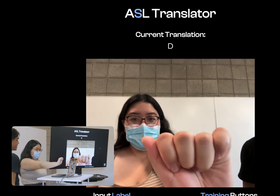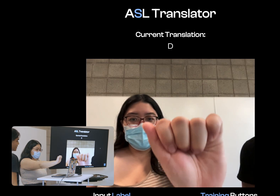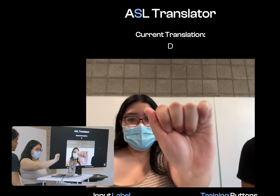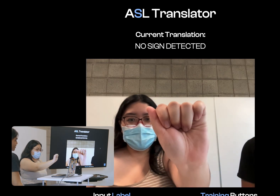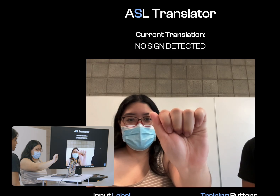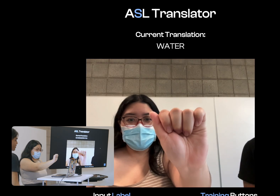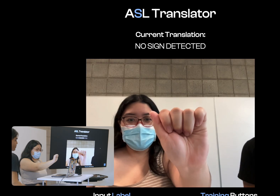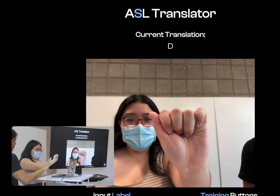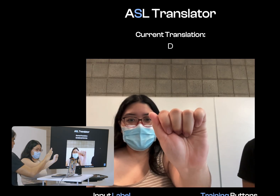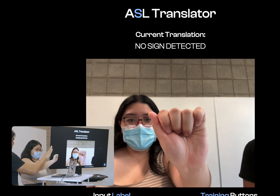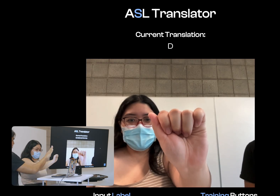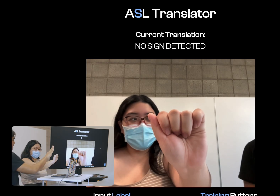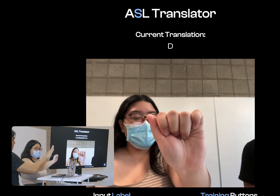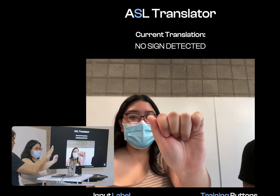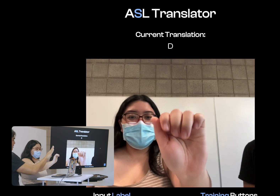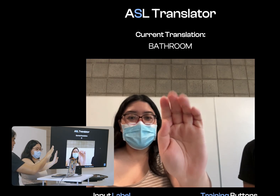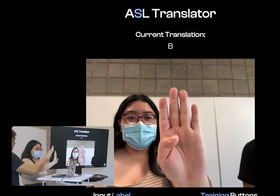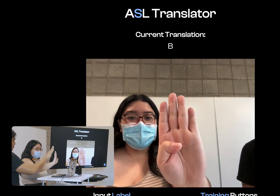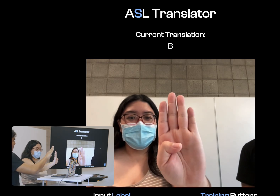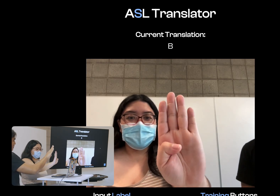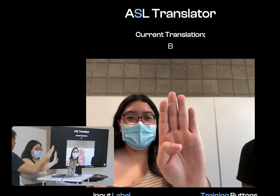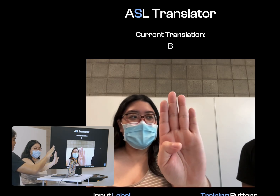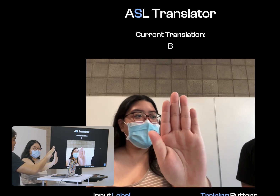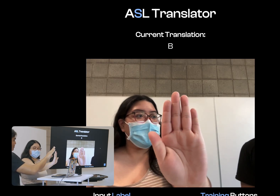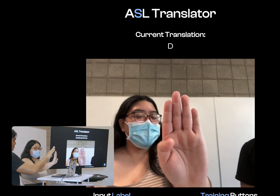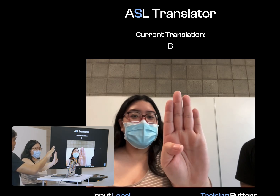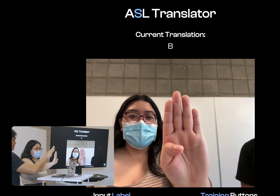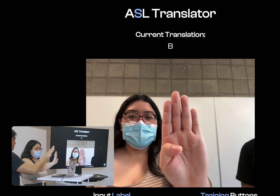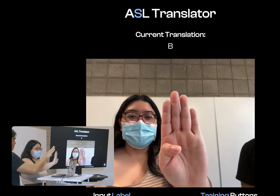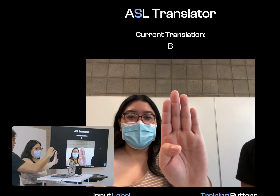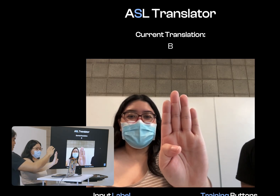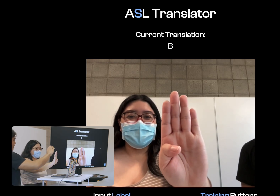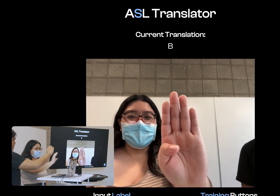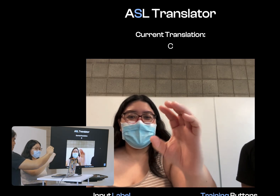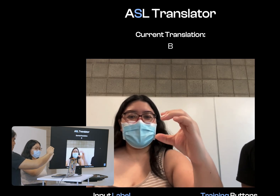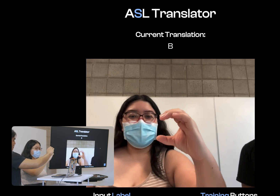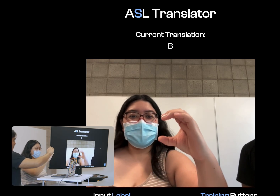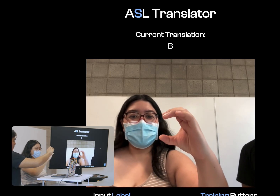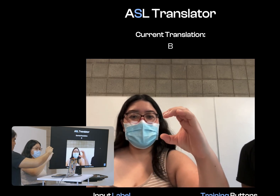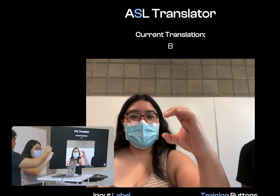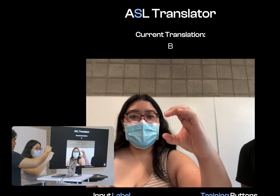Yeah. Maybe try B. B. It recognizes B. And then C.